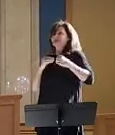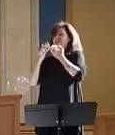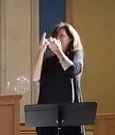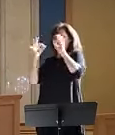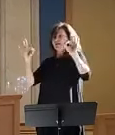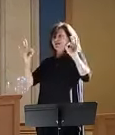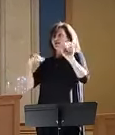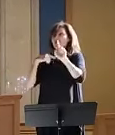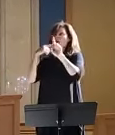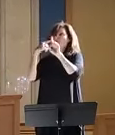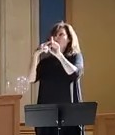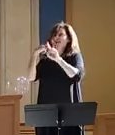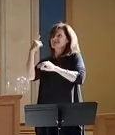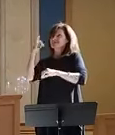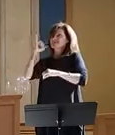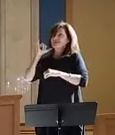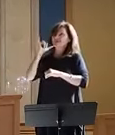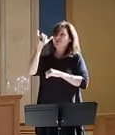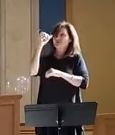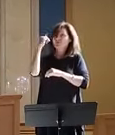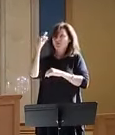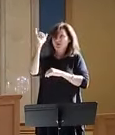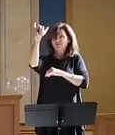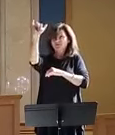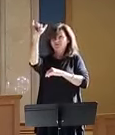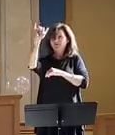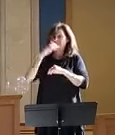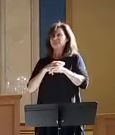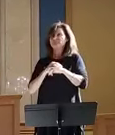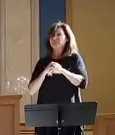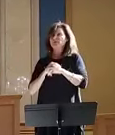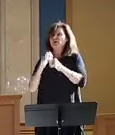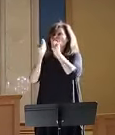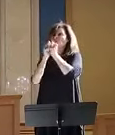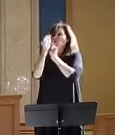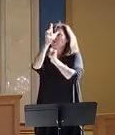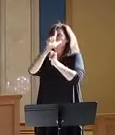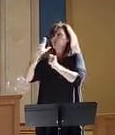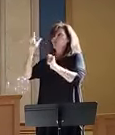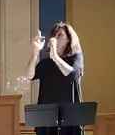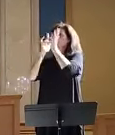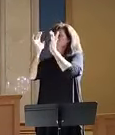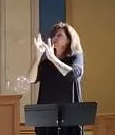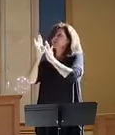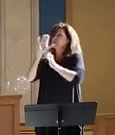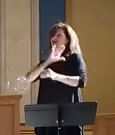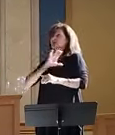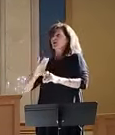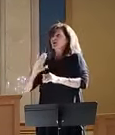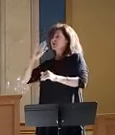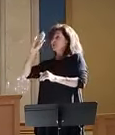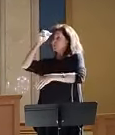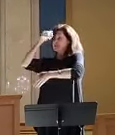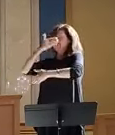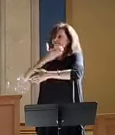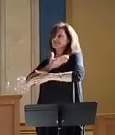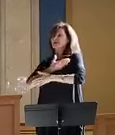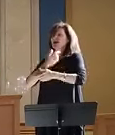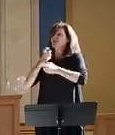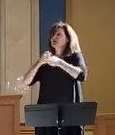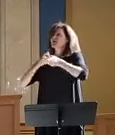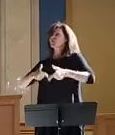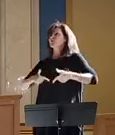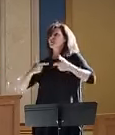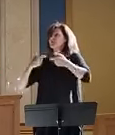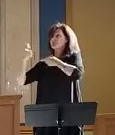an everlasting inheritance. Through our Lord Jesus Christ, your Son, who lives and reigns with